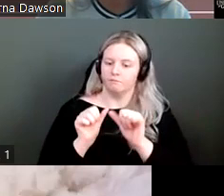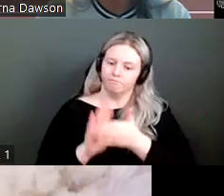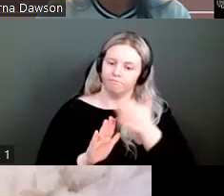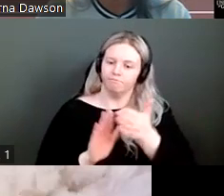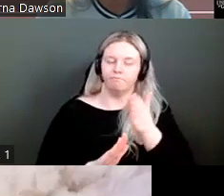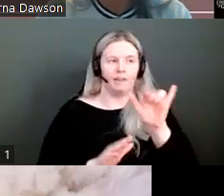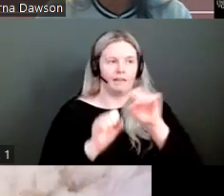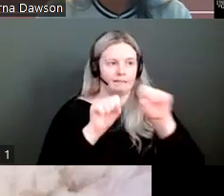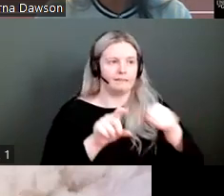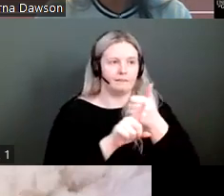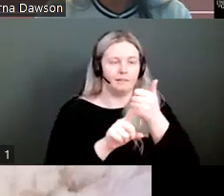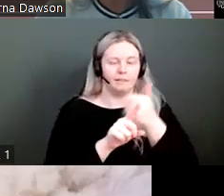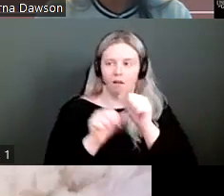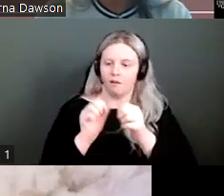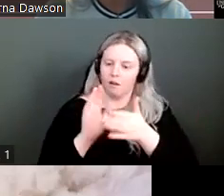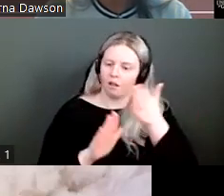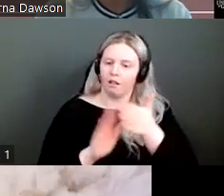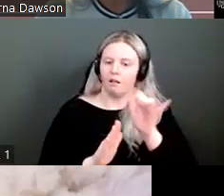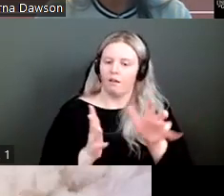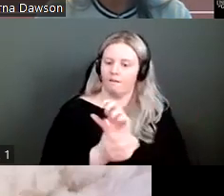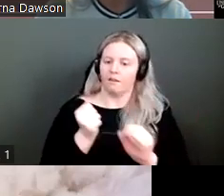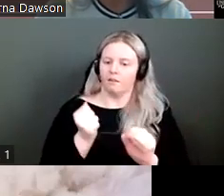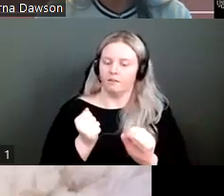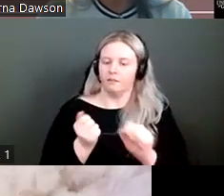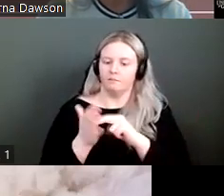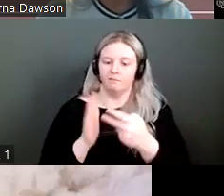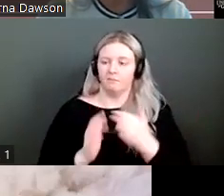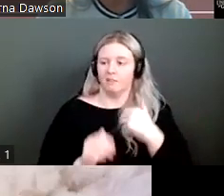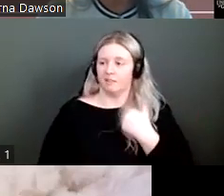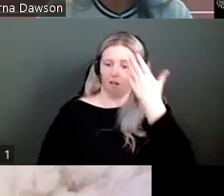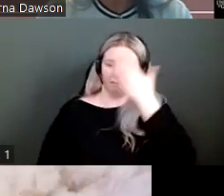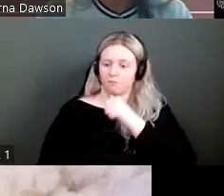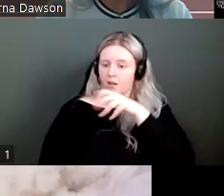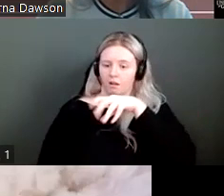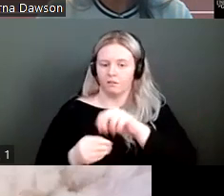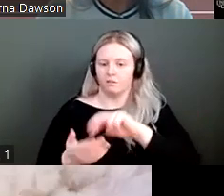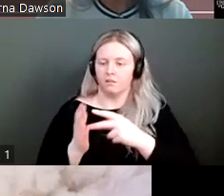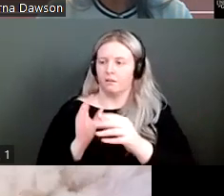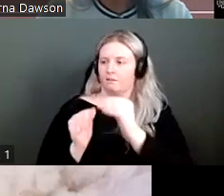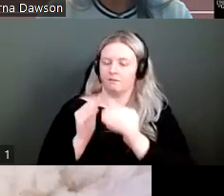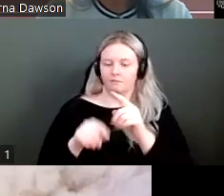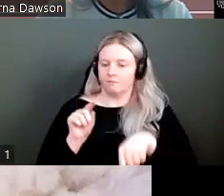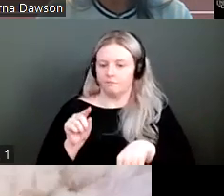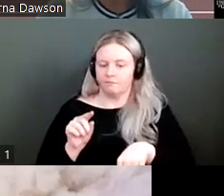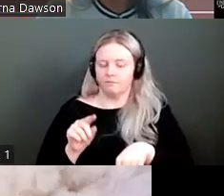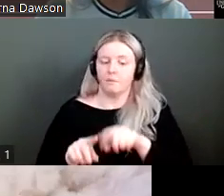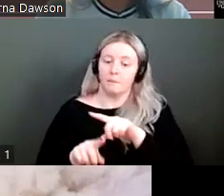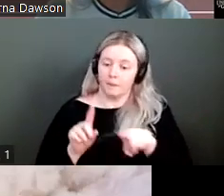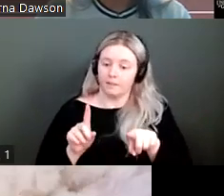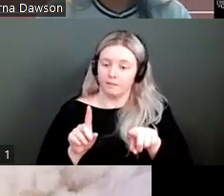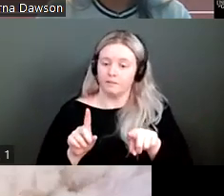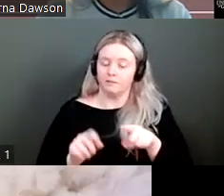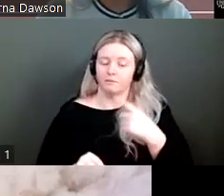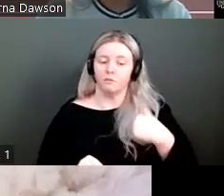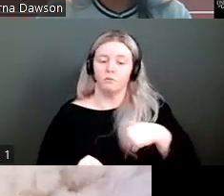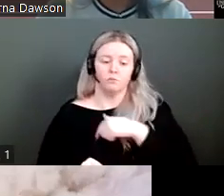violence. And these are our biggest obstacles to overcome. But our reality is this: we've traveled as